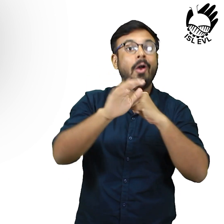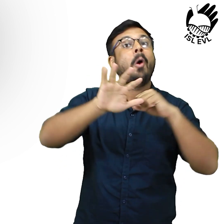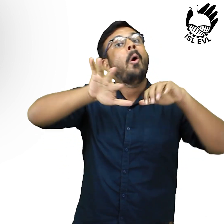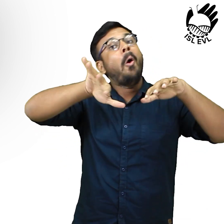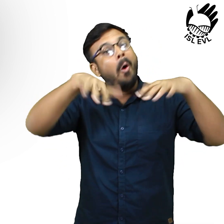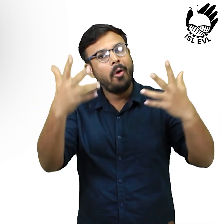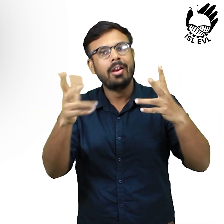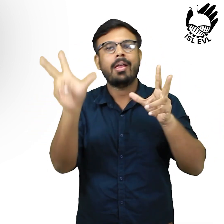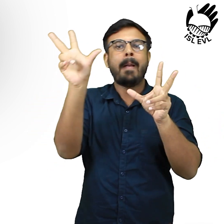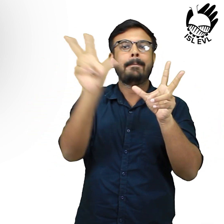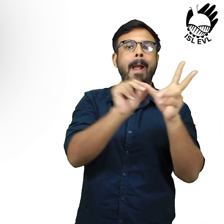is made up of atoms